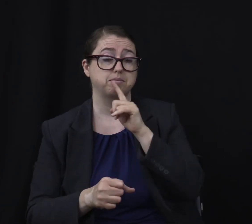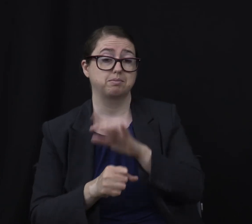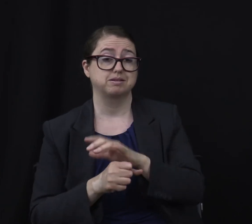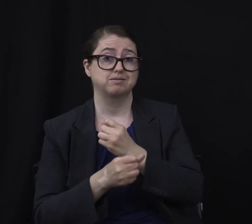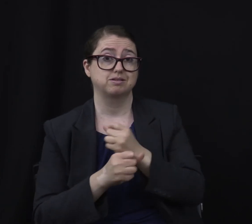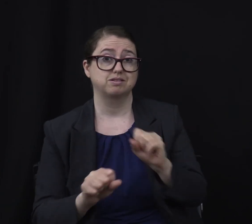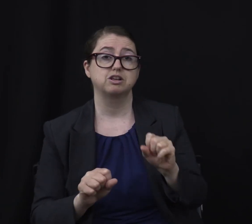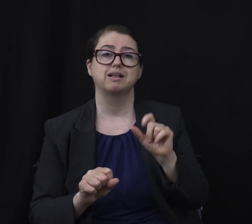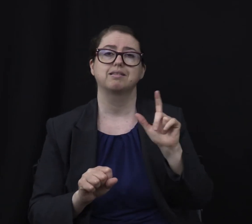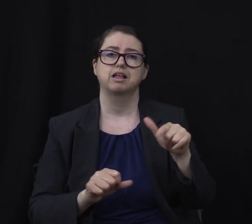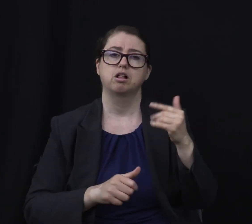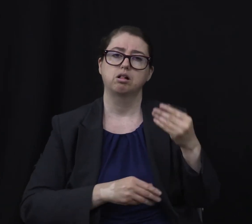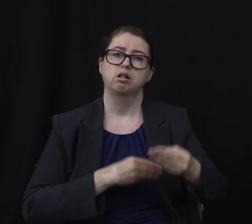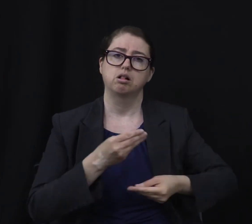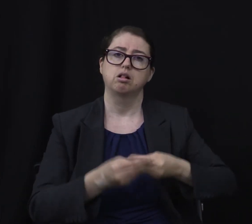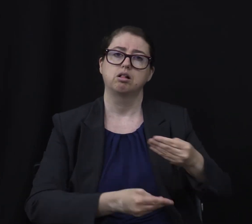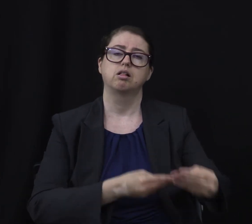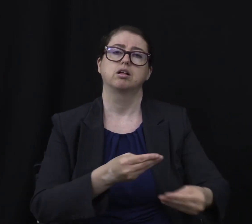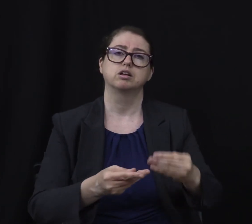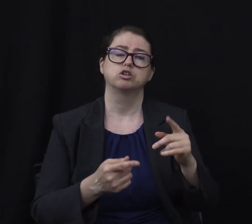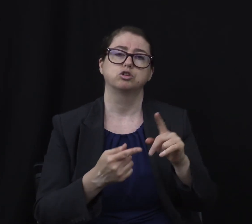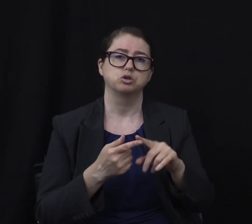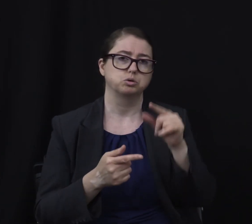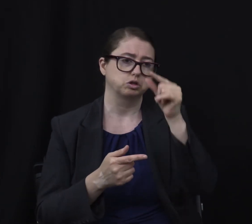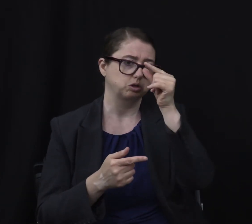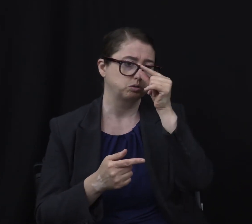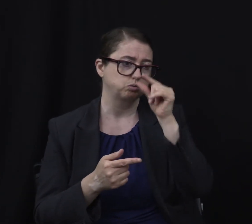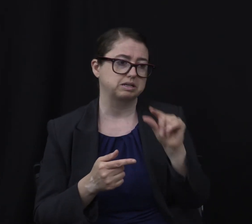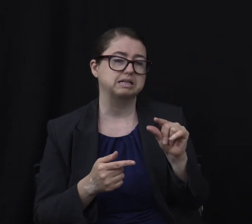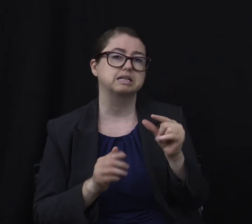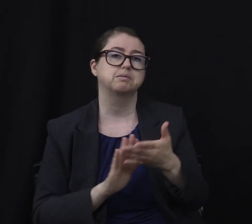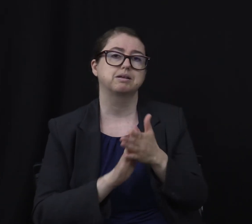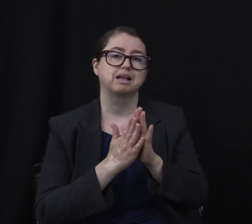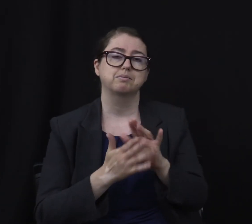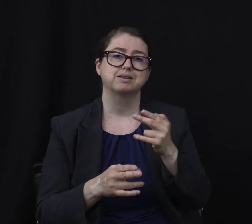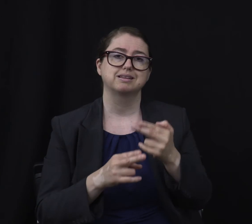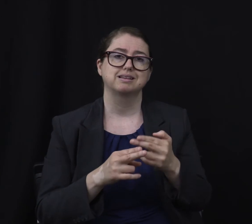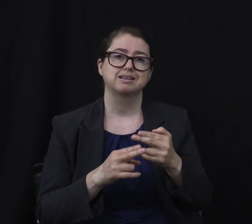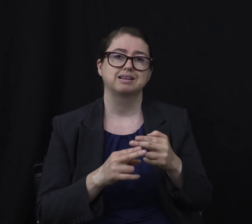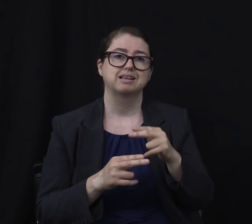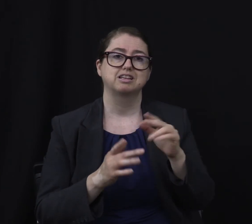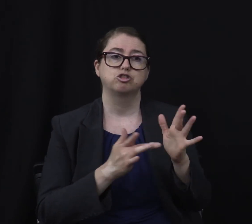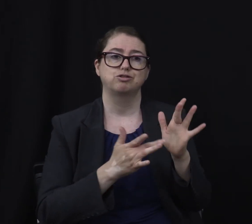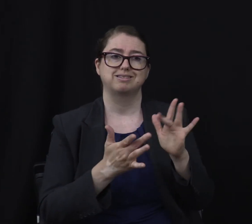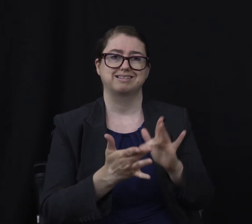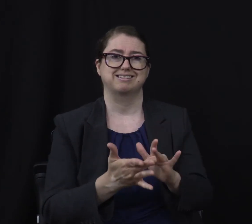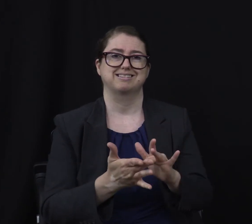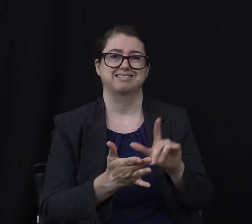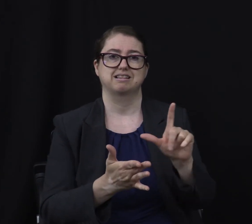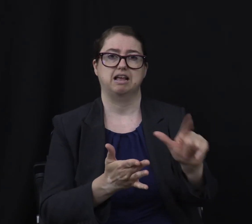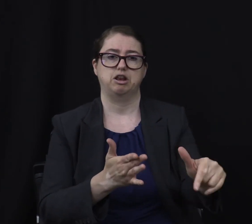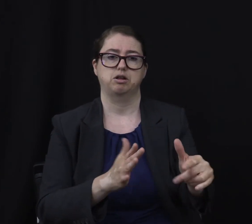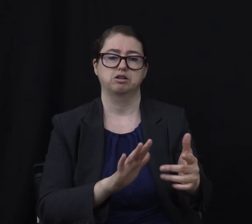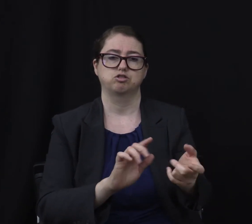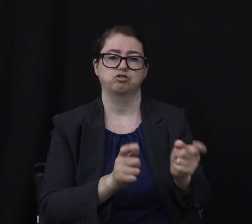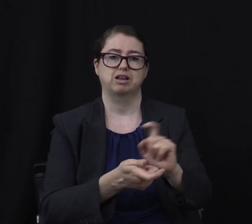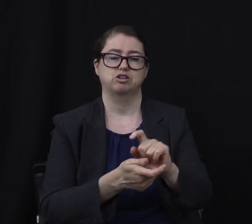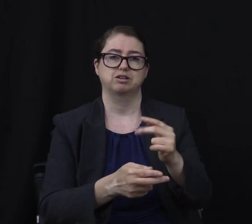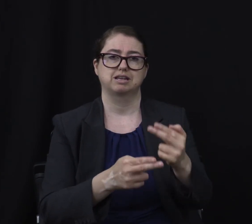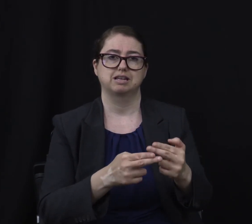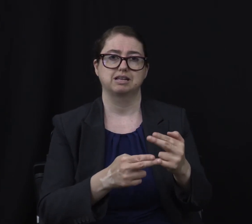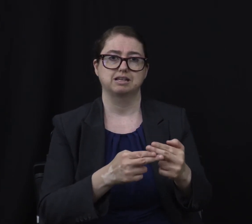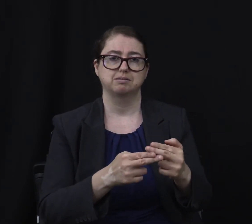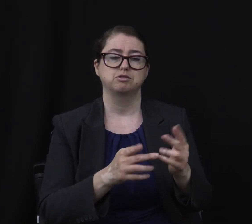and passes through the Greek, becomes the name Jesus, he who would save us from our sins,